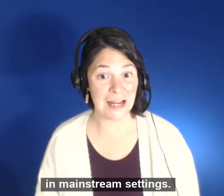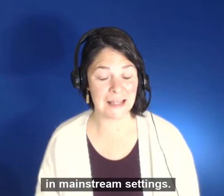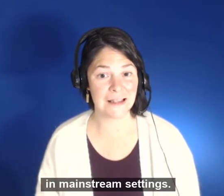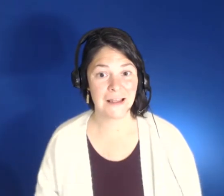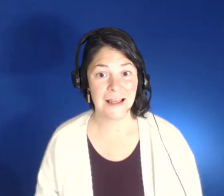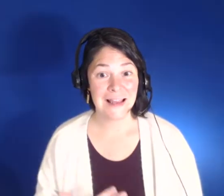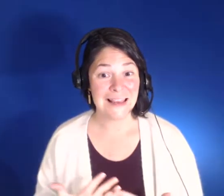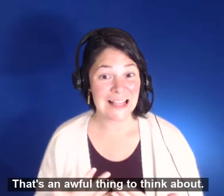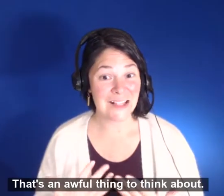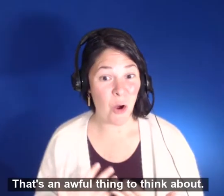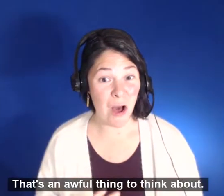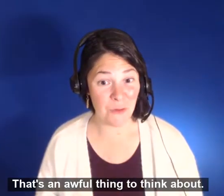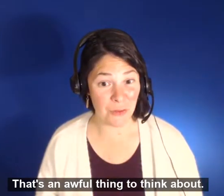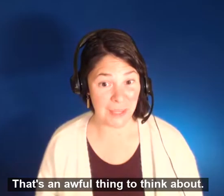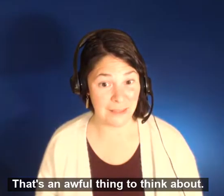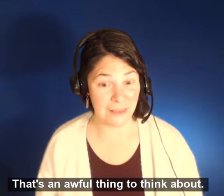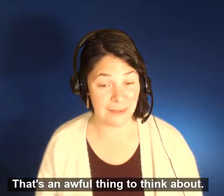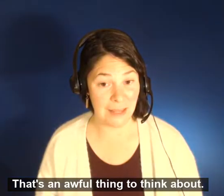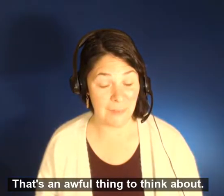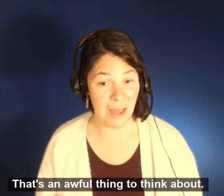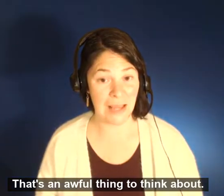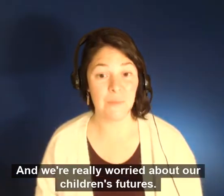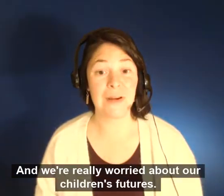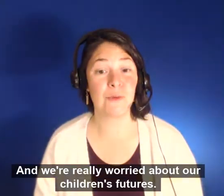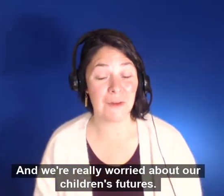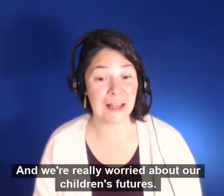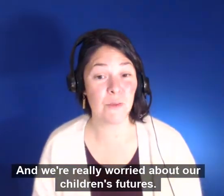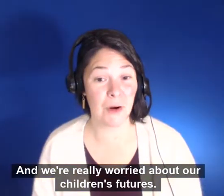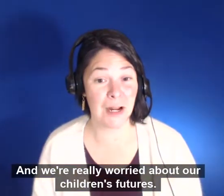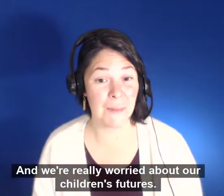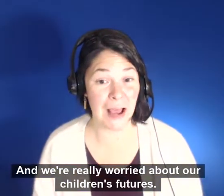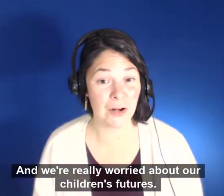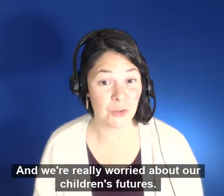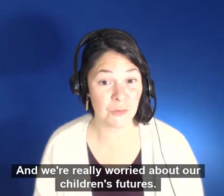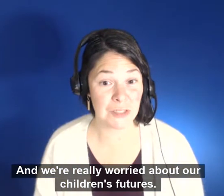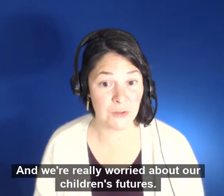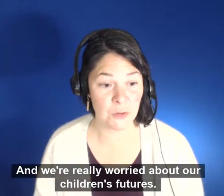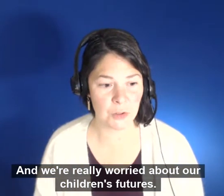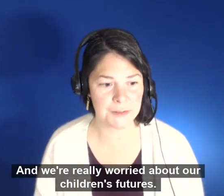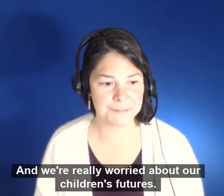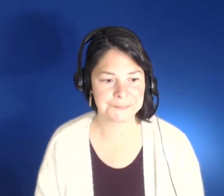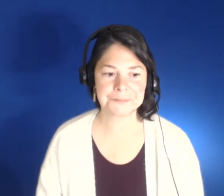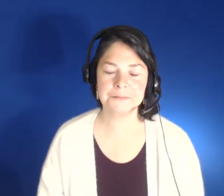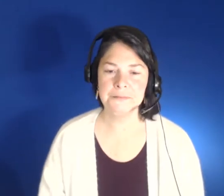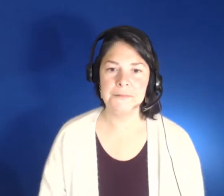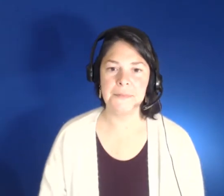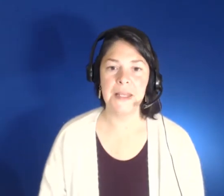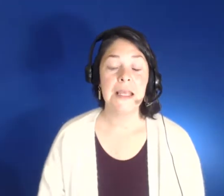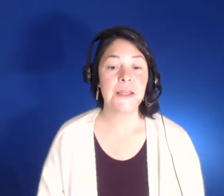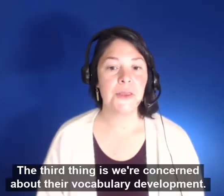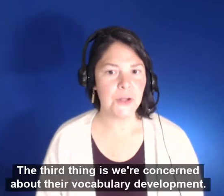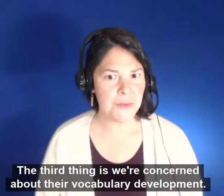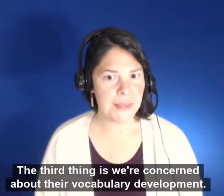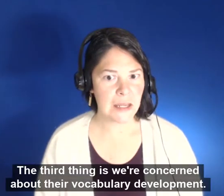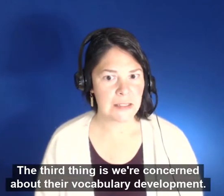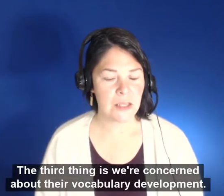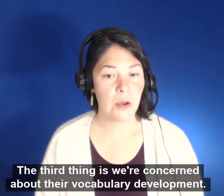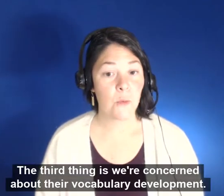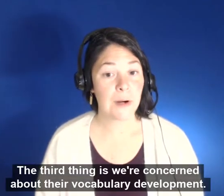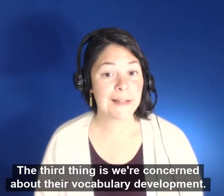settings. That's an awful thing to think about, and we are really worried about our children's futures. The third thing is we're